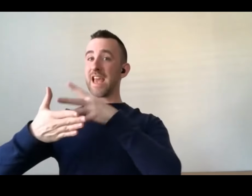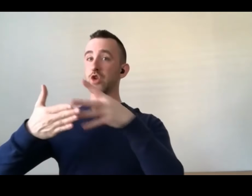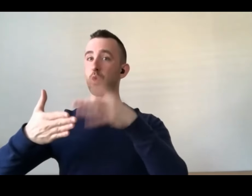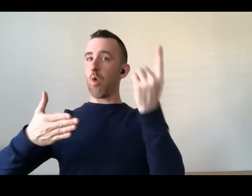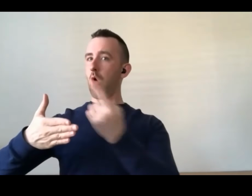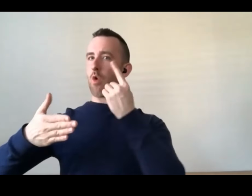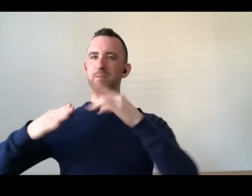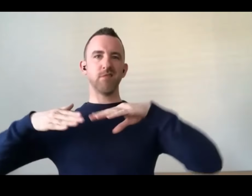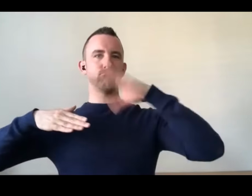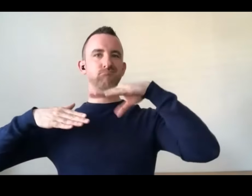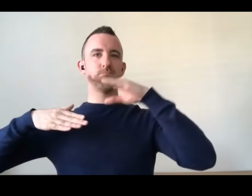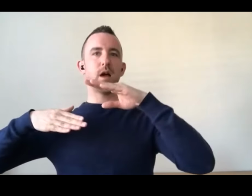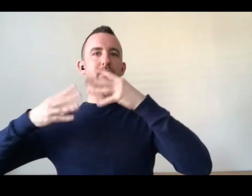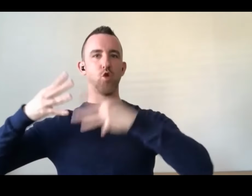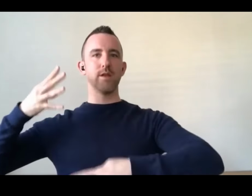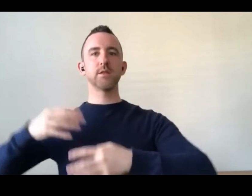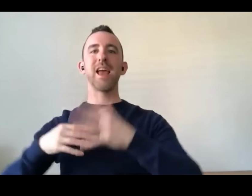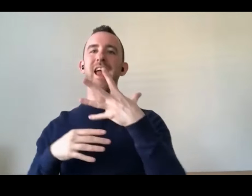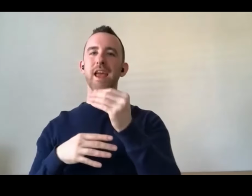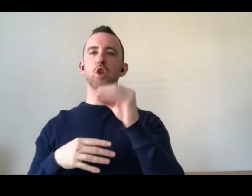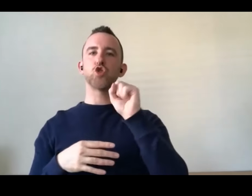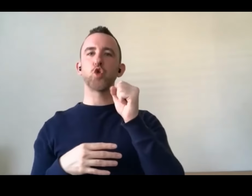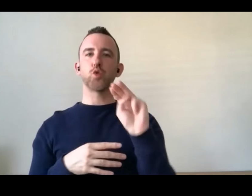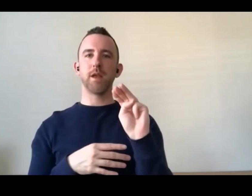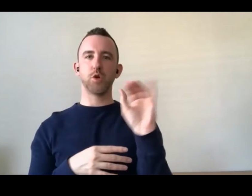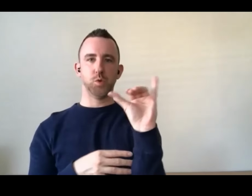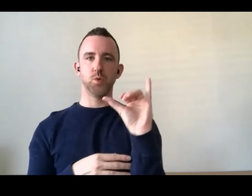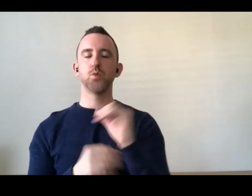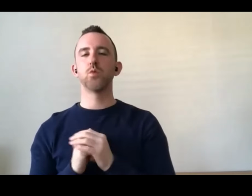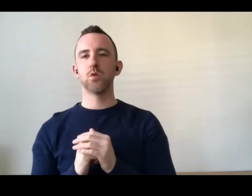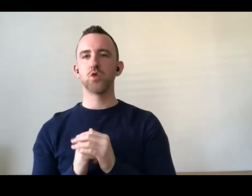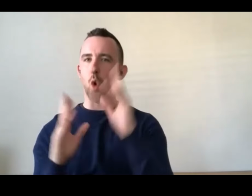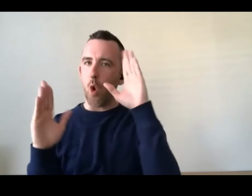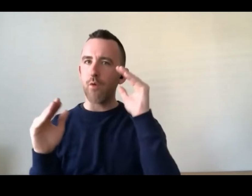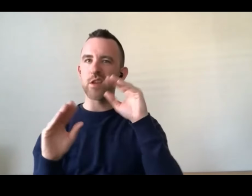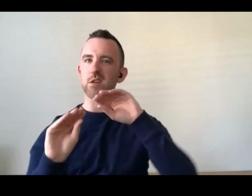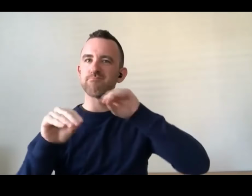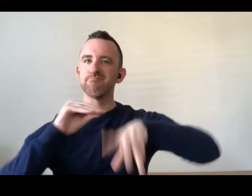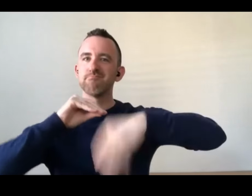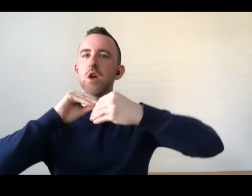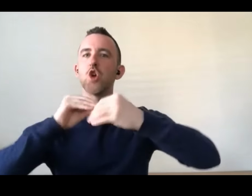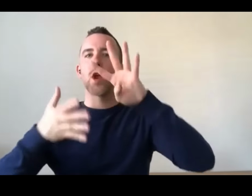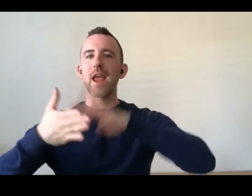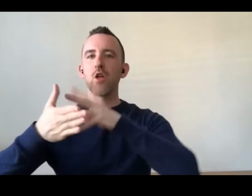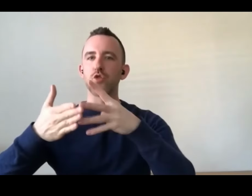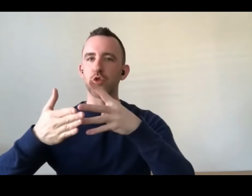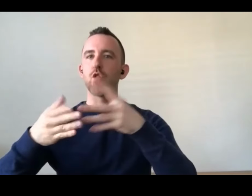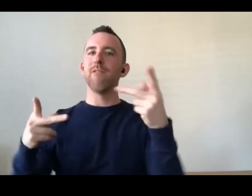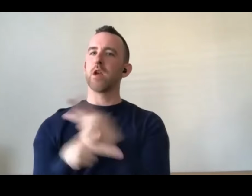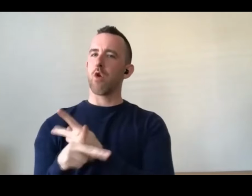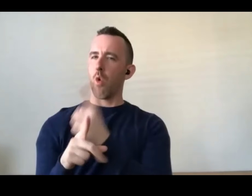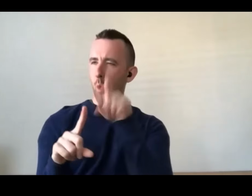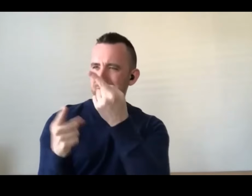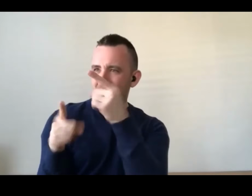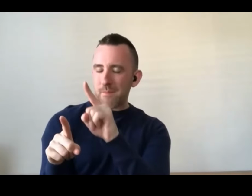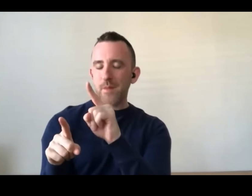of that hunt list, and it will also be on social media. So hopefully you can put them in your calendar, figure out when they're happening. We would